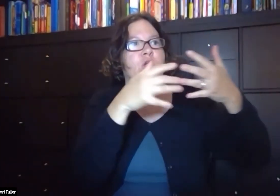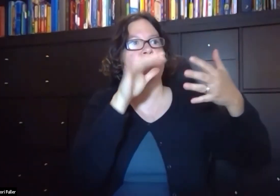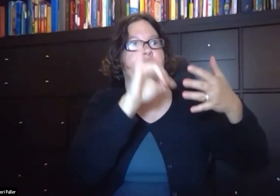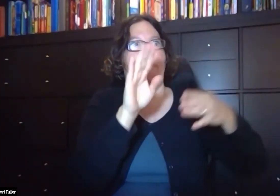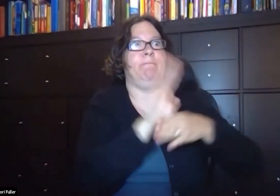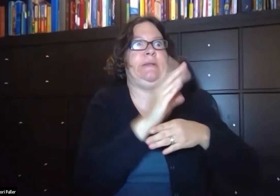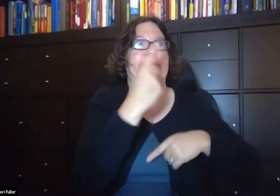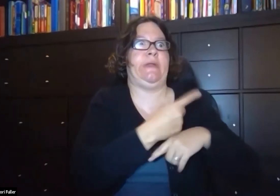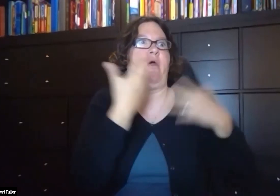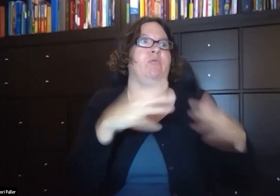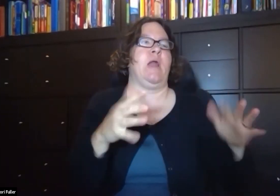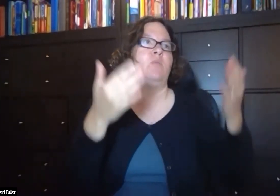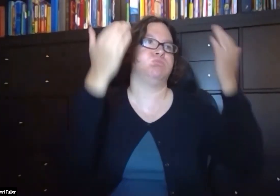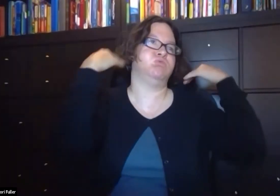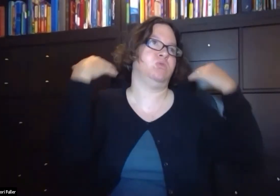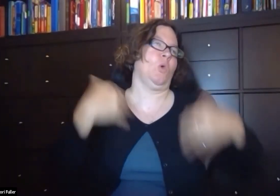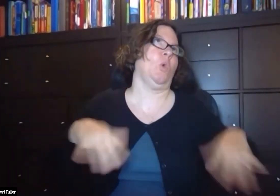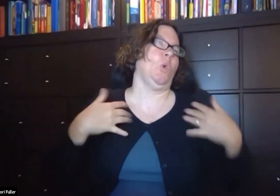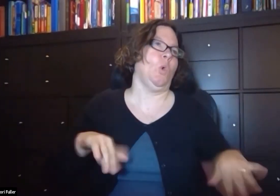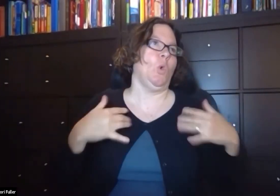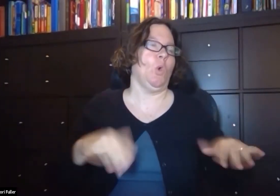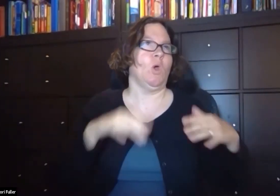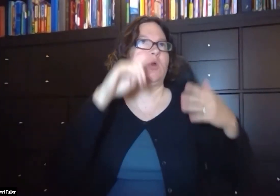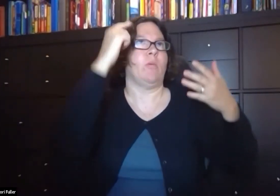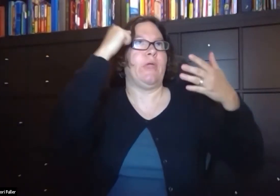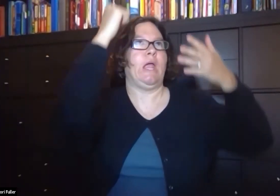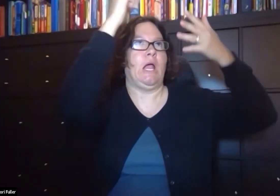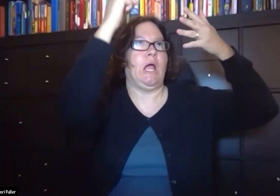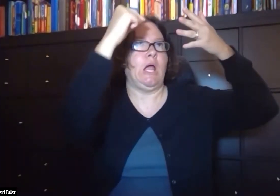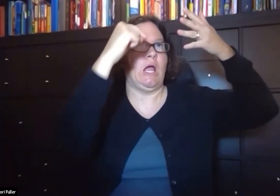of the sports activities and churches,